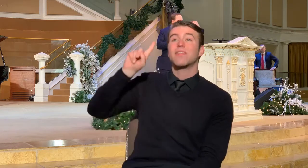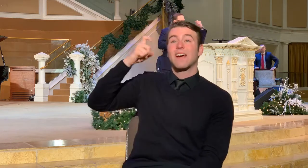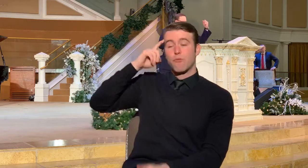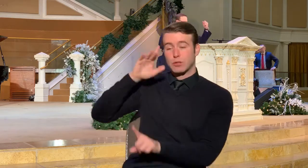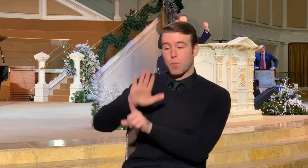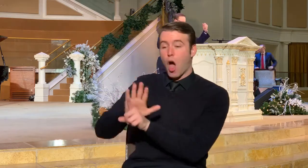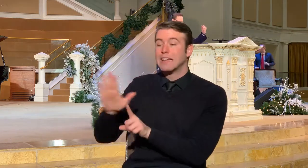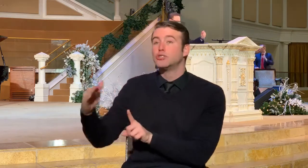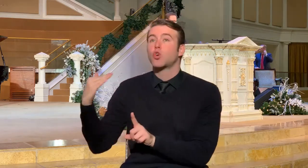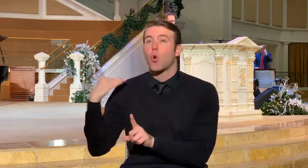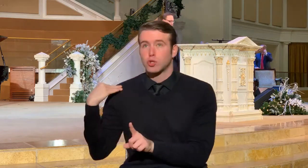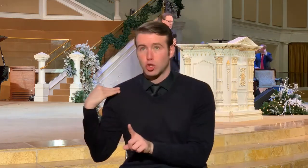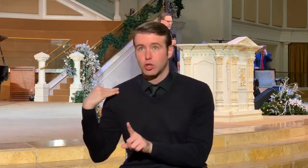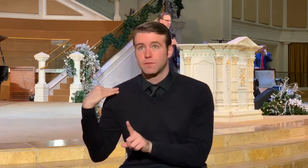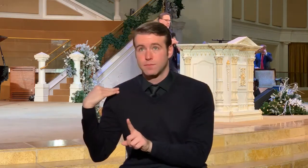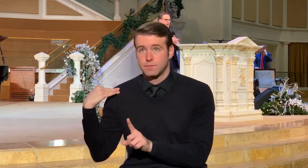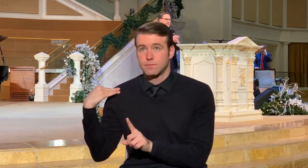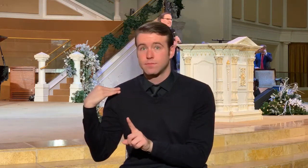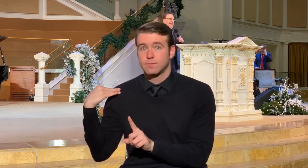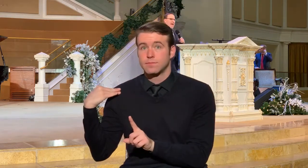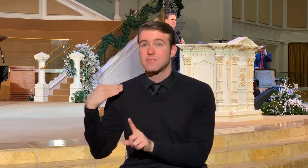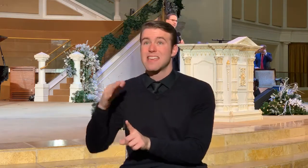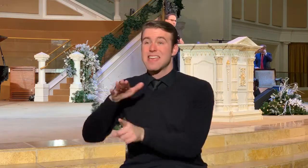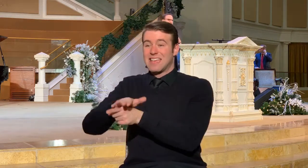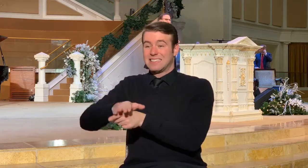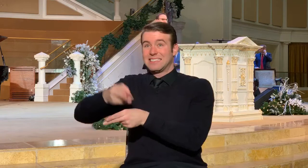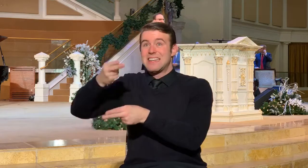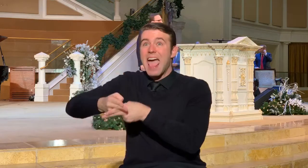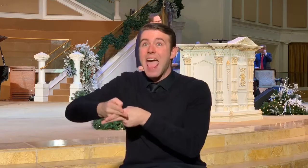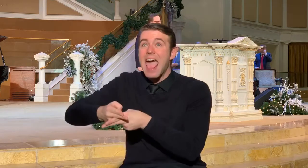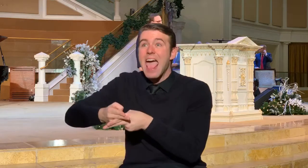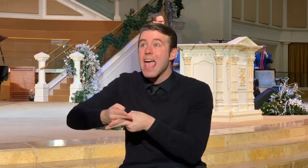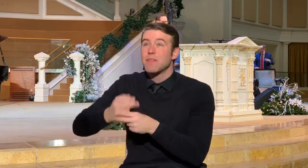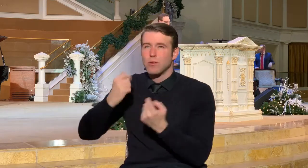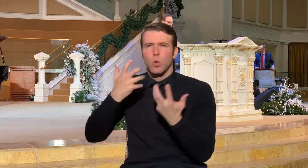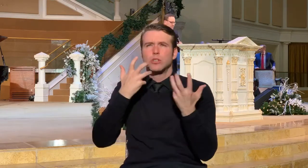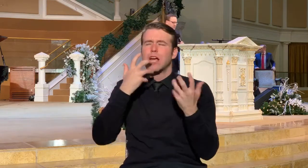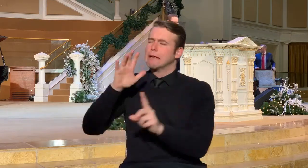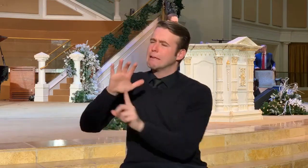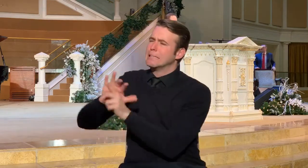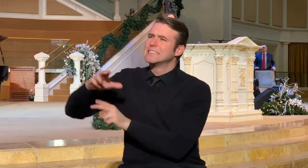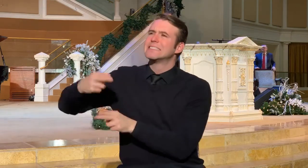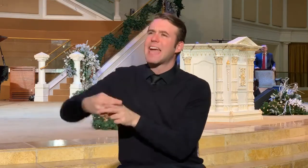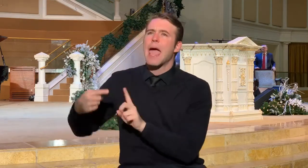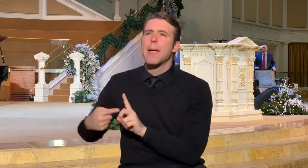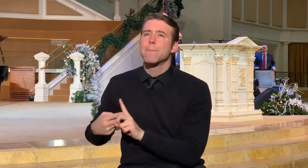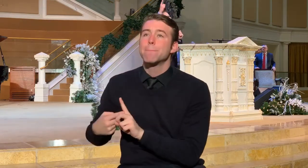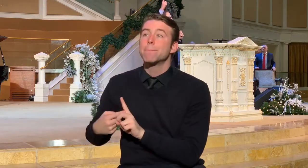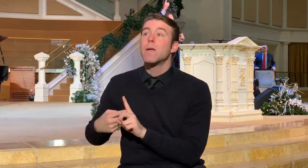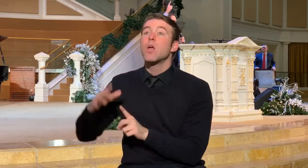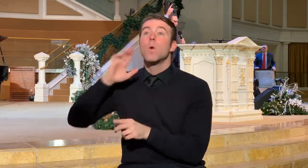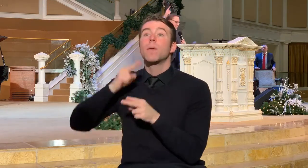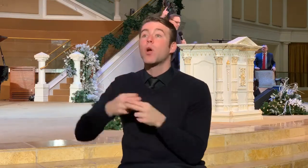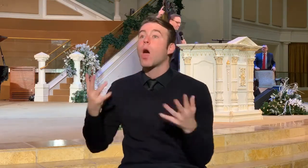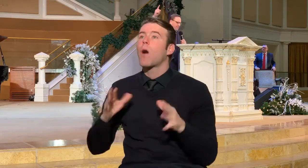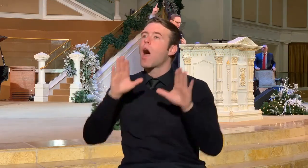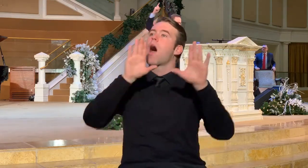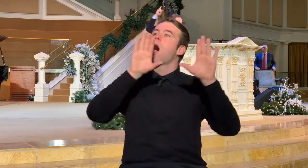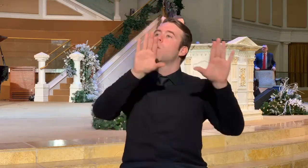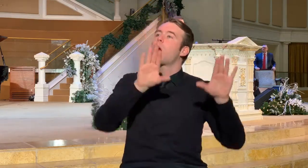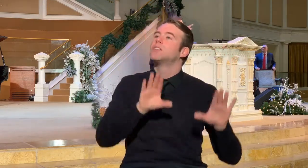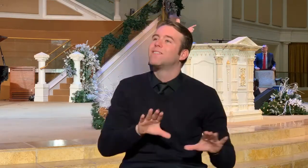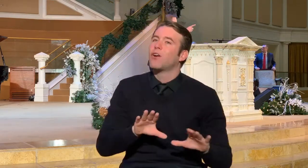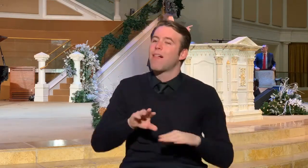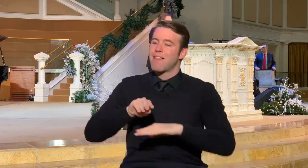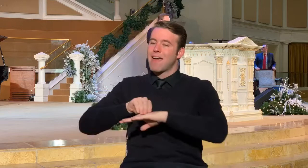Shall be upon his shoulder. All right. His name. Everybody shout his name. His name. Shall be called Wonderful.